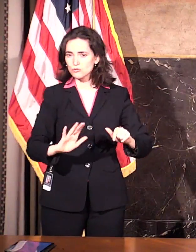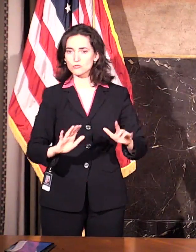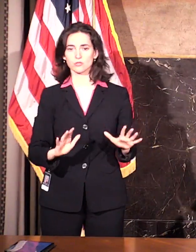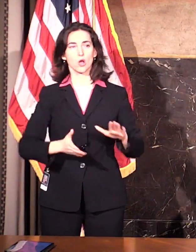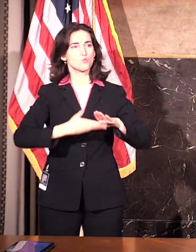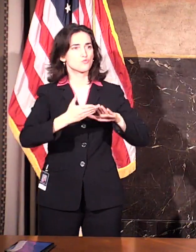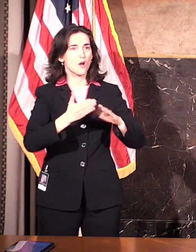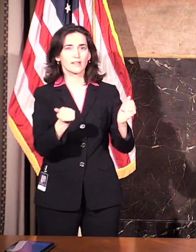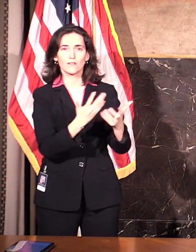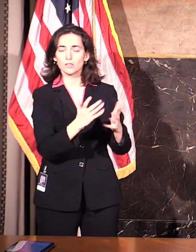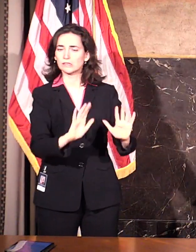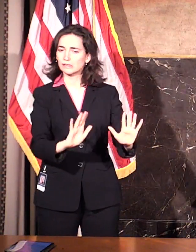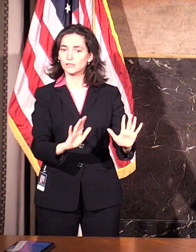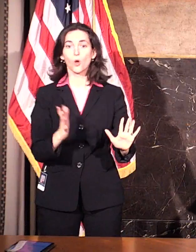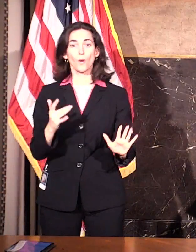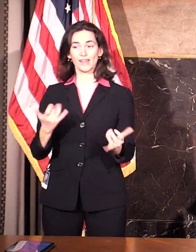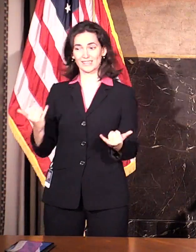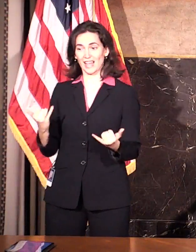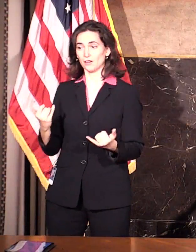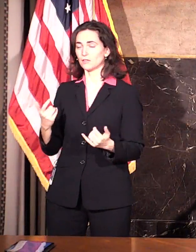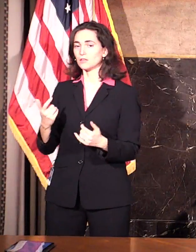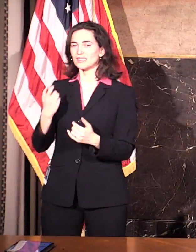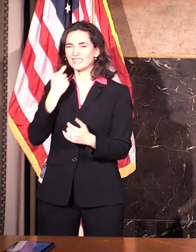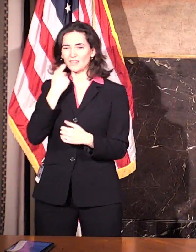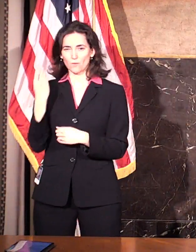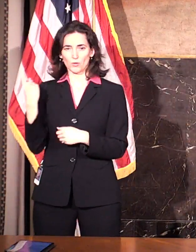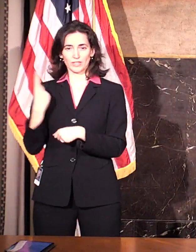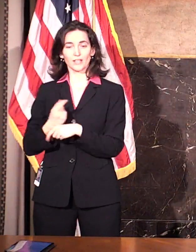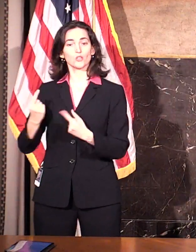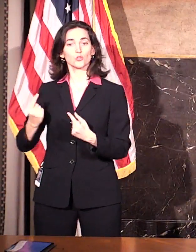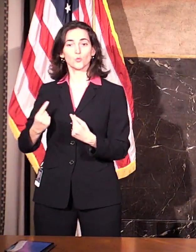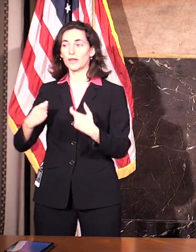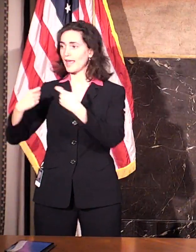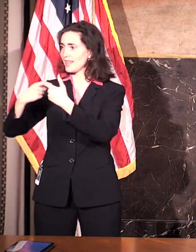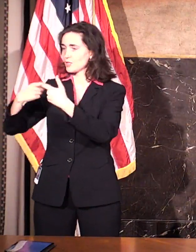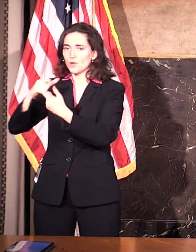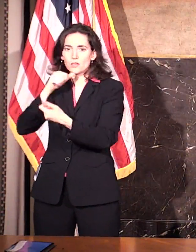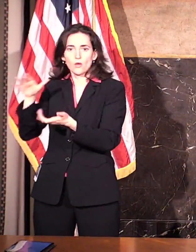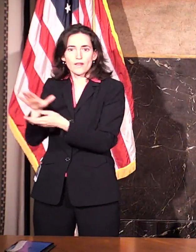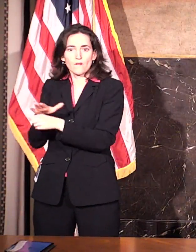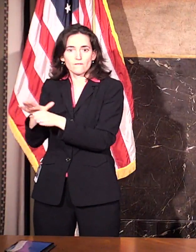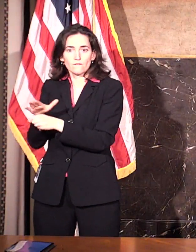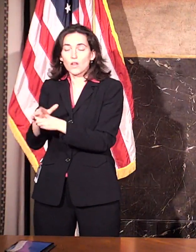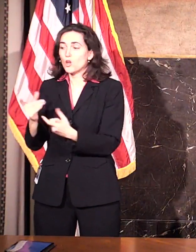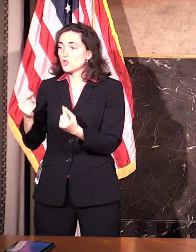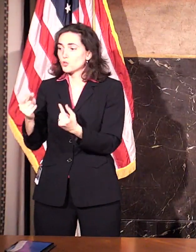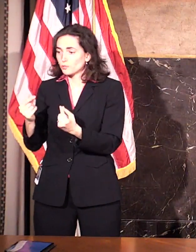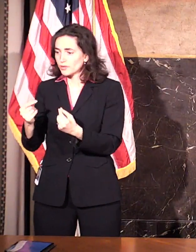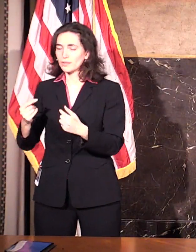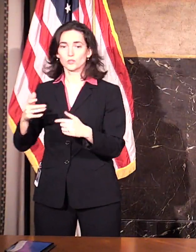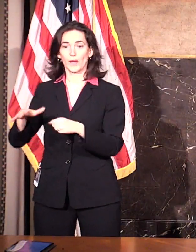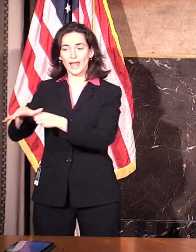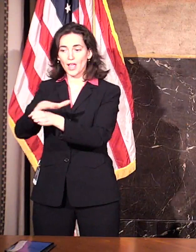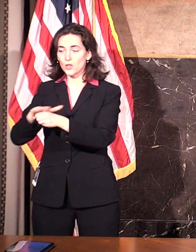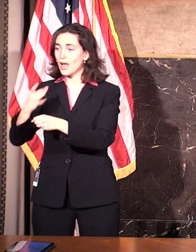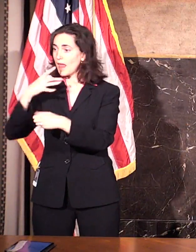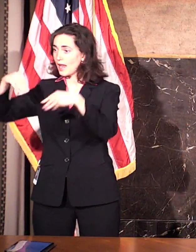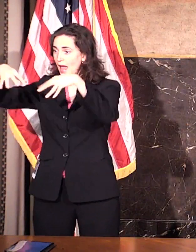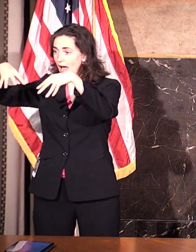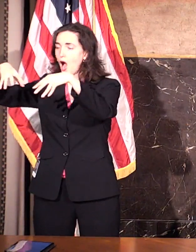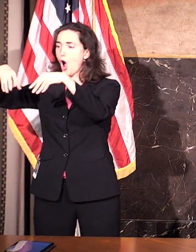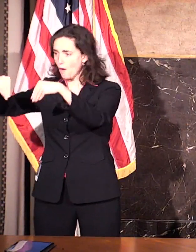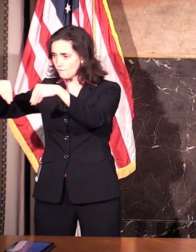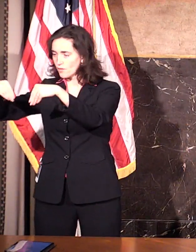and the biggest issue with those were the fact that there just wasn't advance notification that they were going to